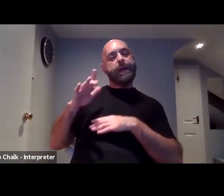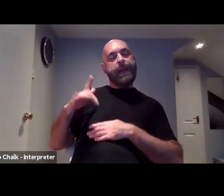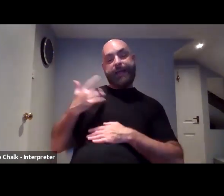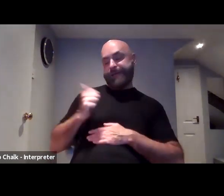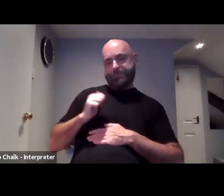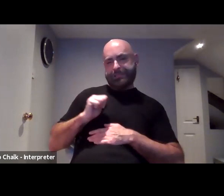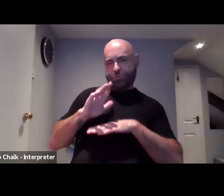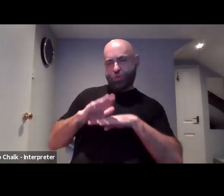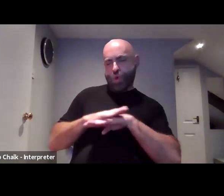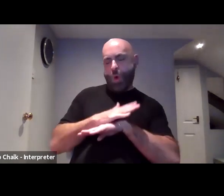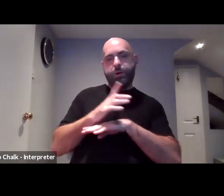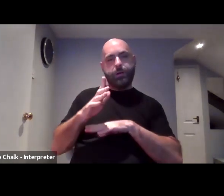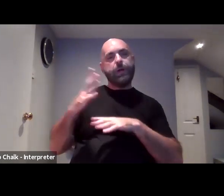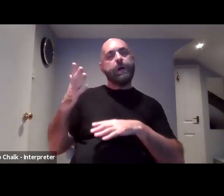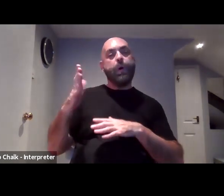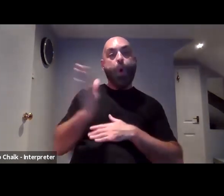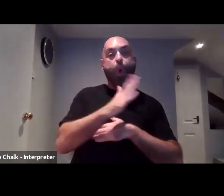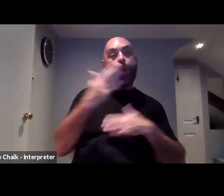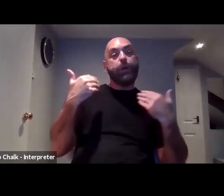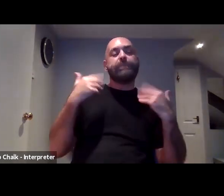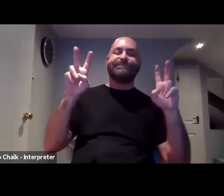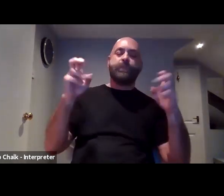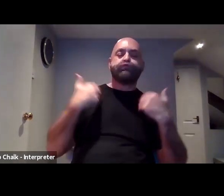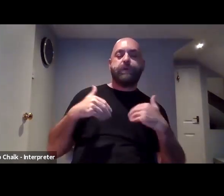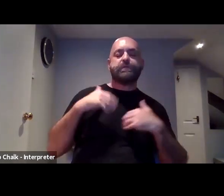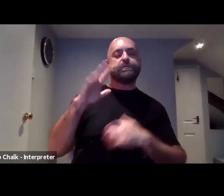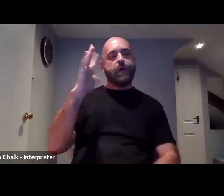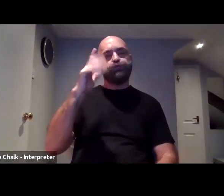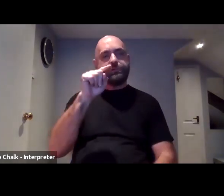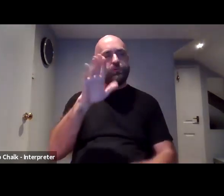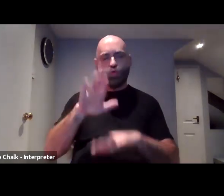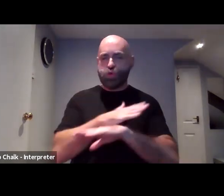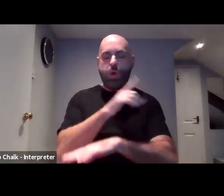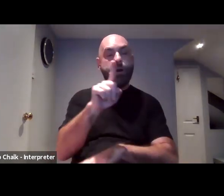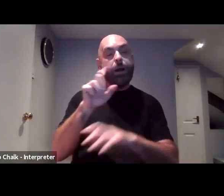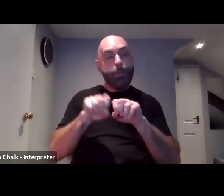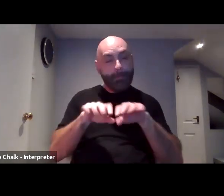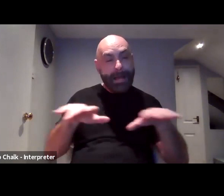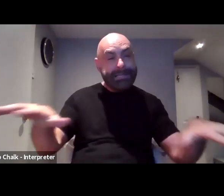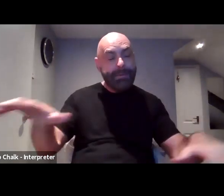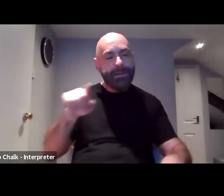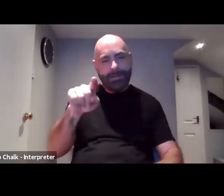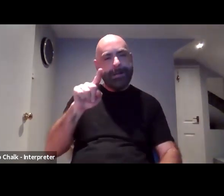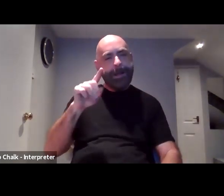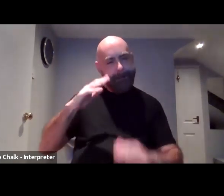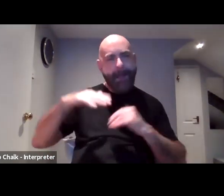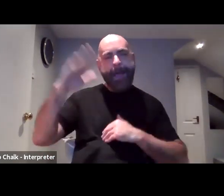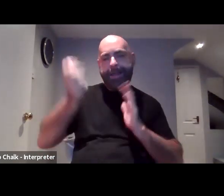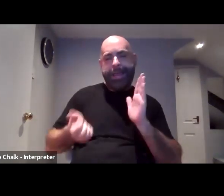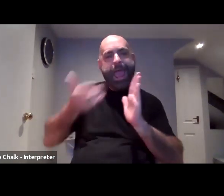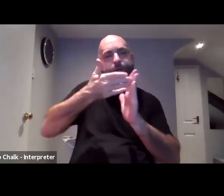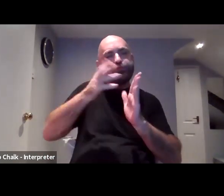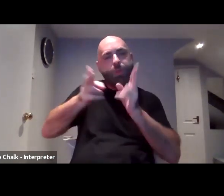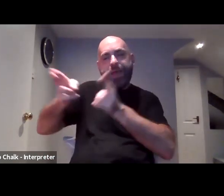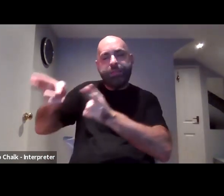nearly the slowest of rich countries. And then, as I've shown you, during the pandemic, we had the highest excess